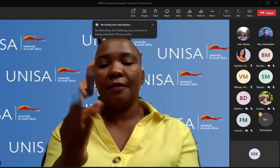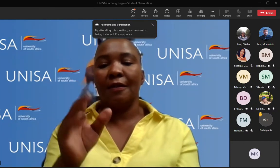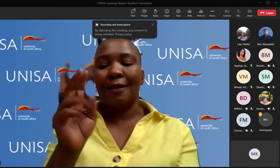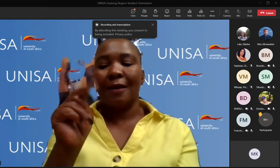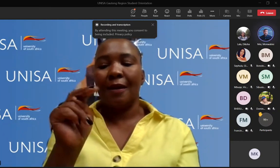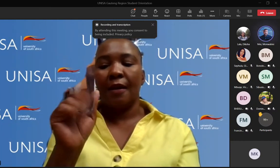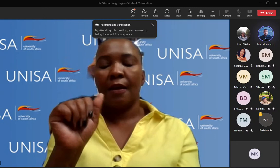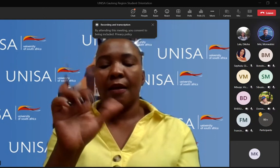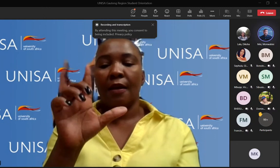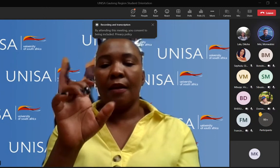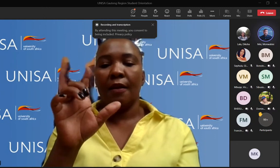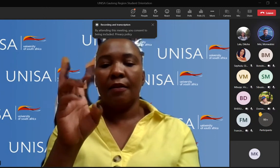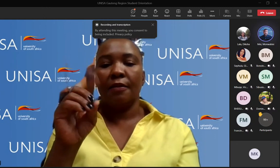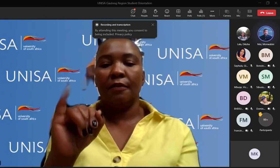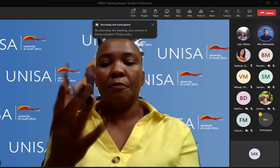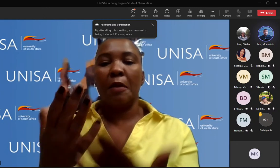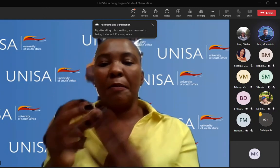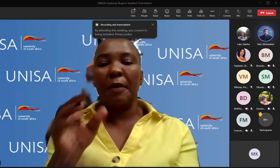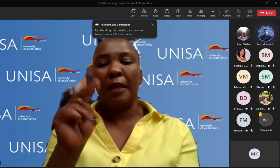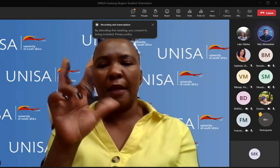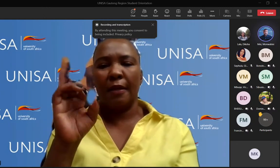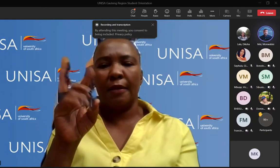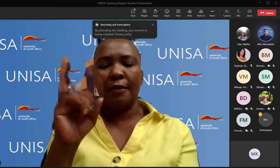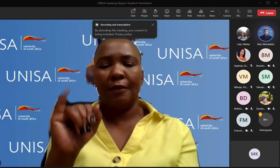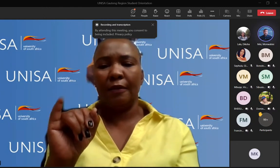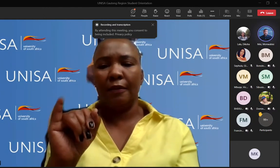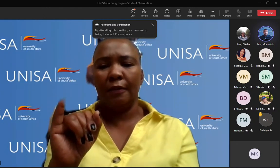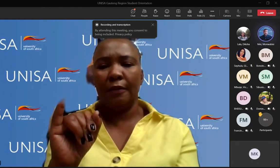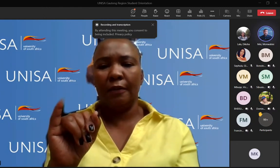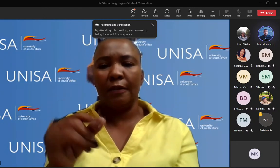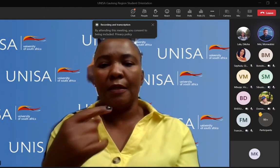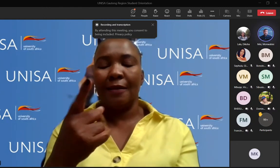disconnected or something because he's not coming through